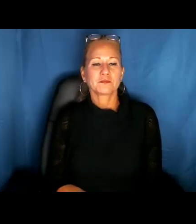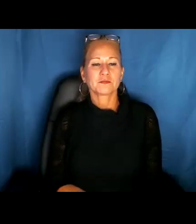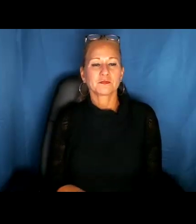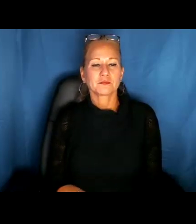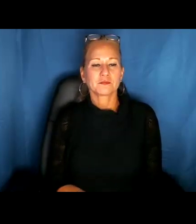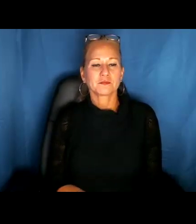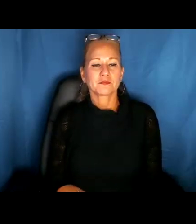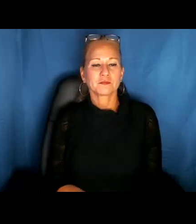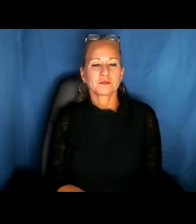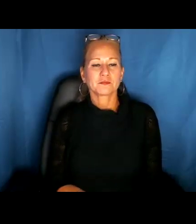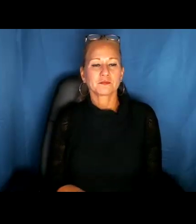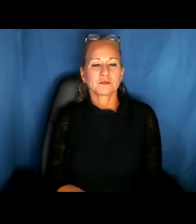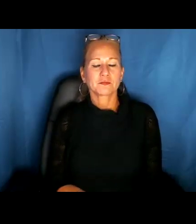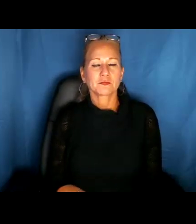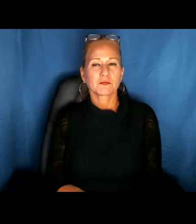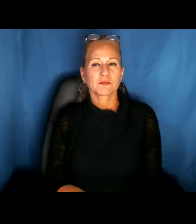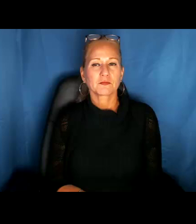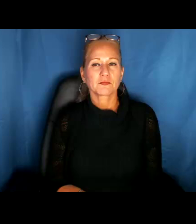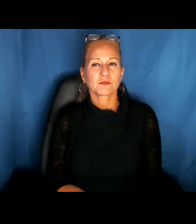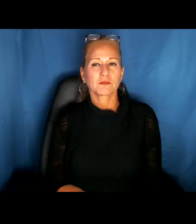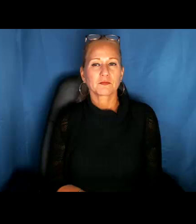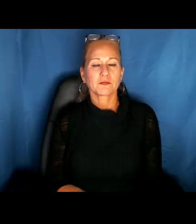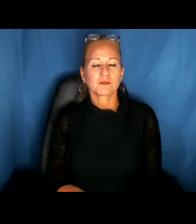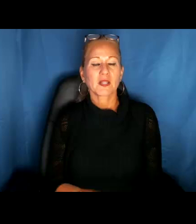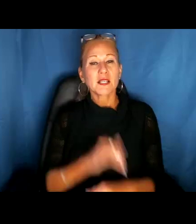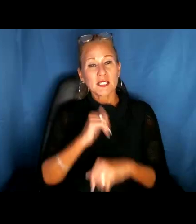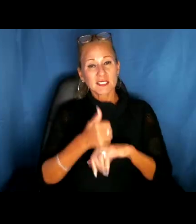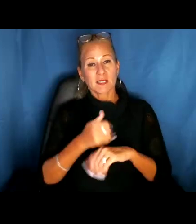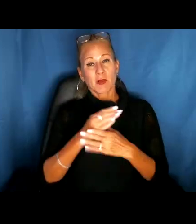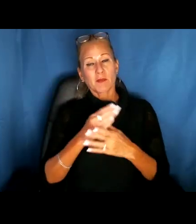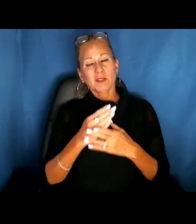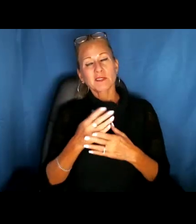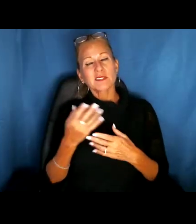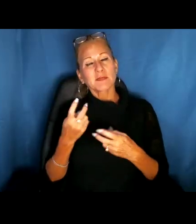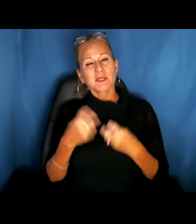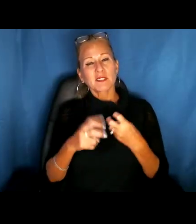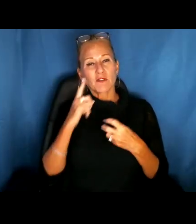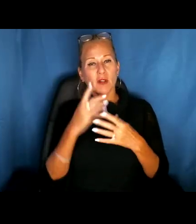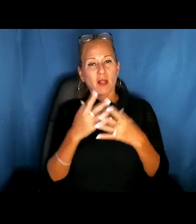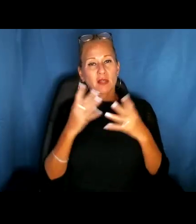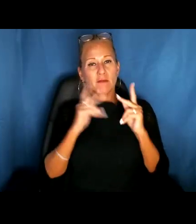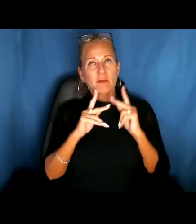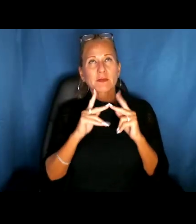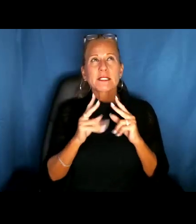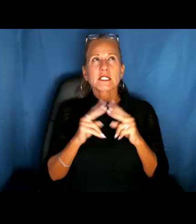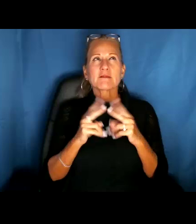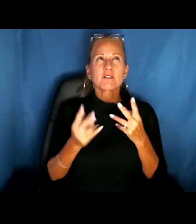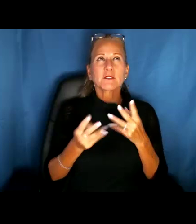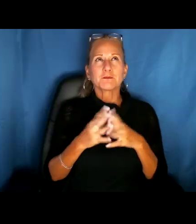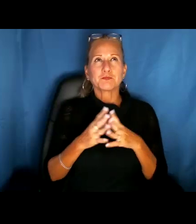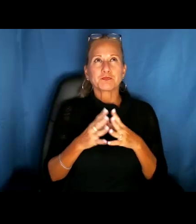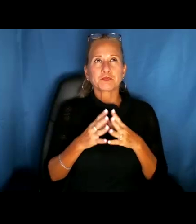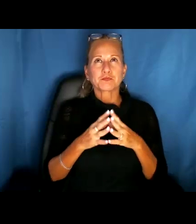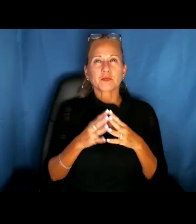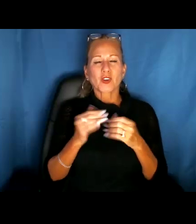in-depth overview. Thank you. Yeah, the setting up a budget part can be difficult for a lot of people. It's very,